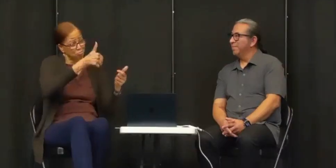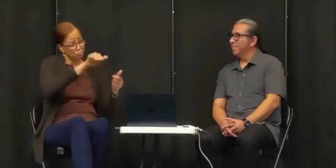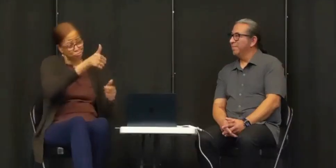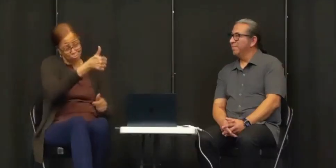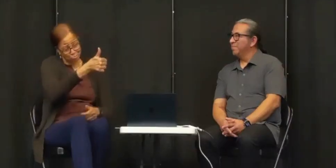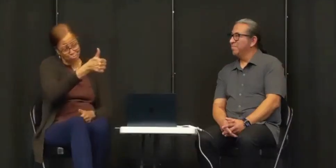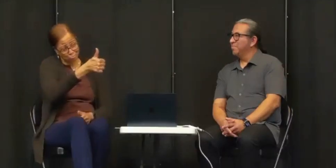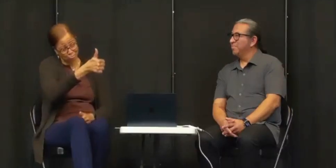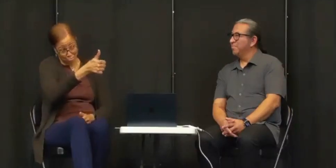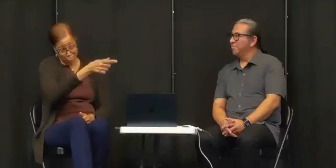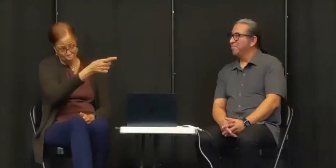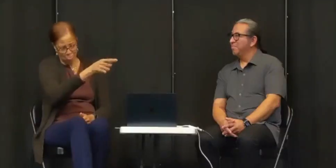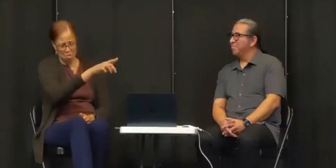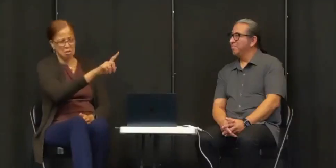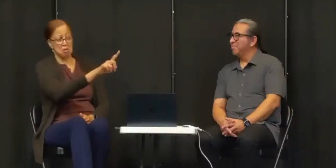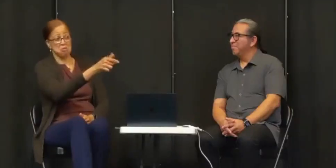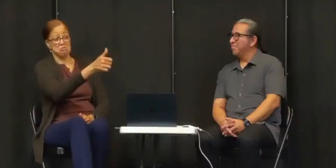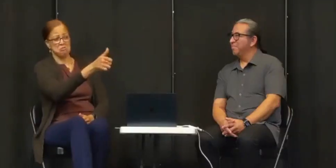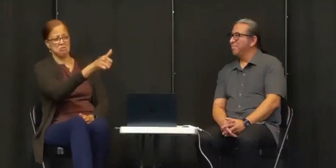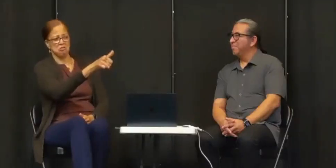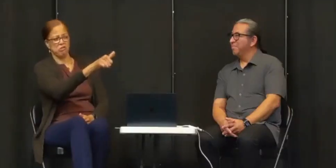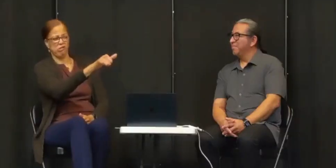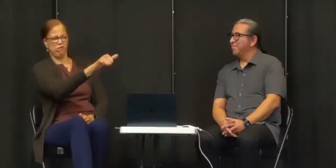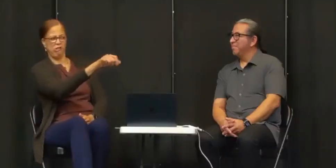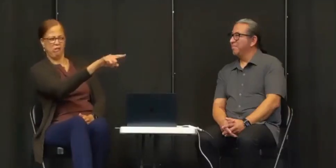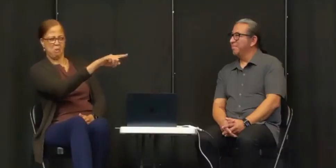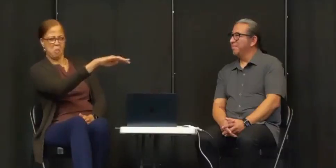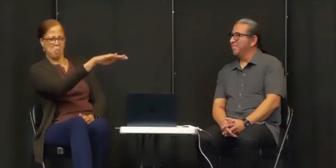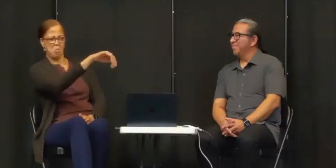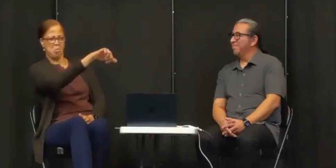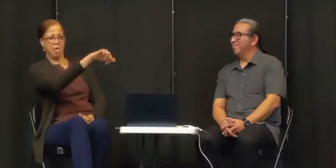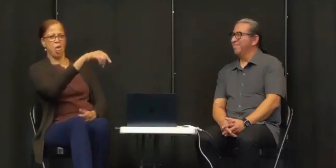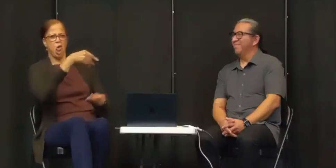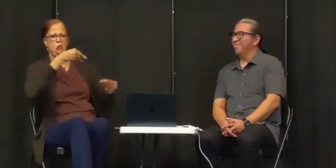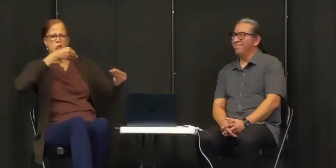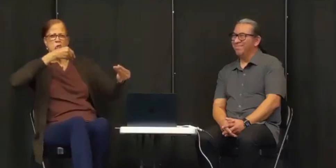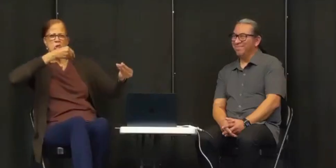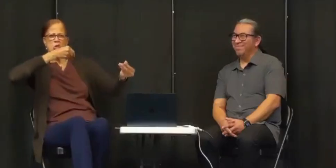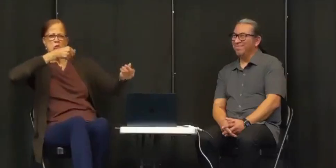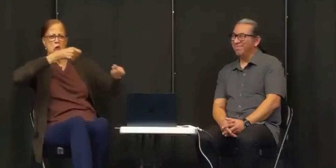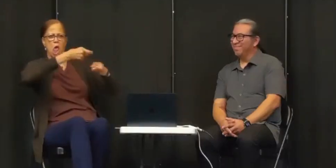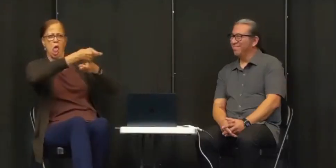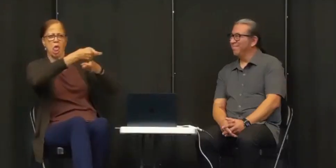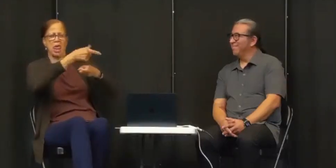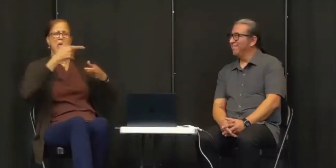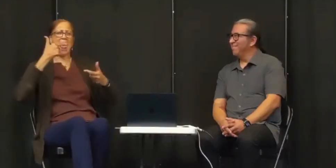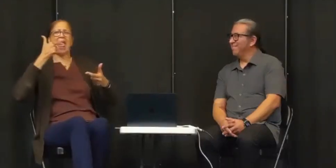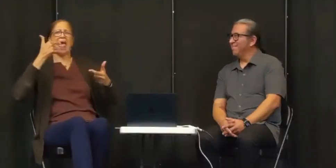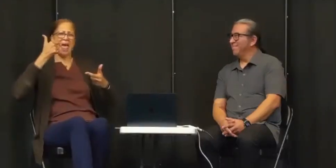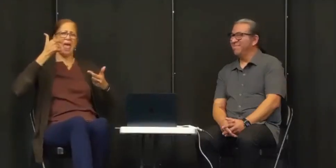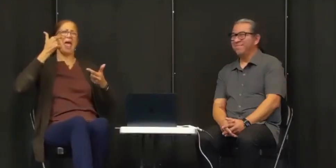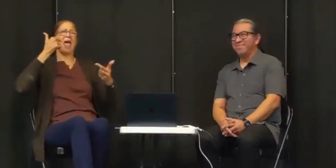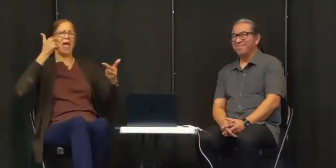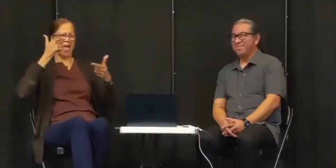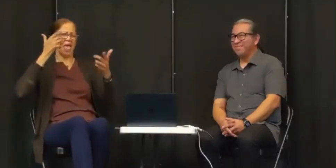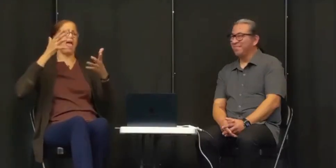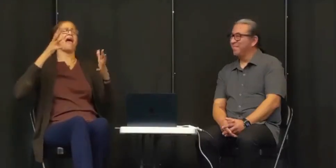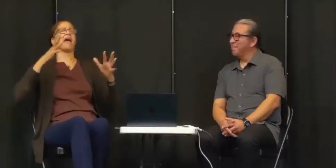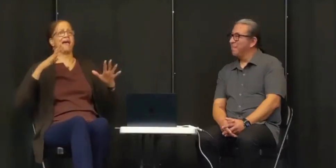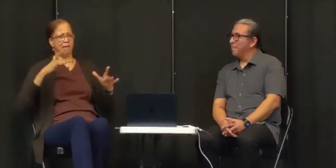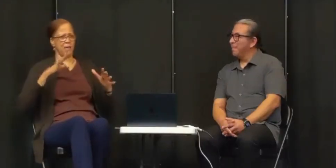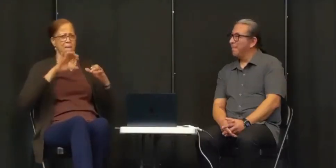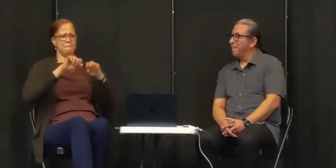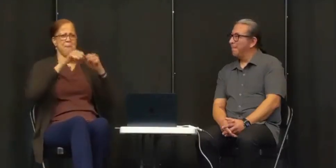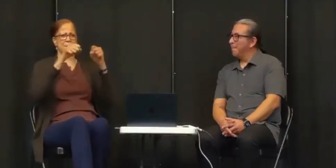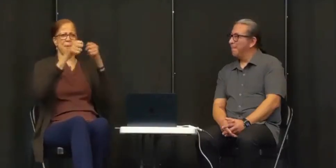you. And then you can kind of gesture, thumbs up, thumbs down, you good, you kind of so-so. Kind of tease them a bit, right? And then they may